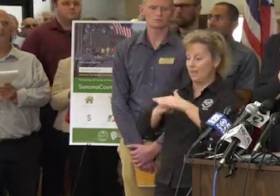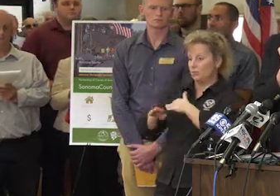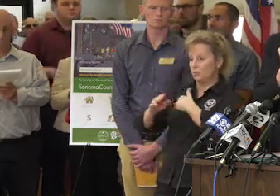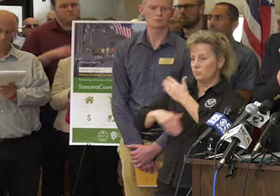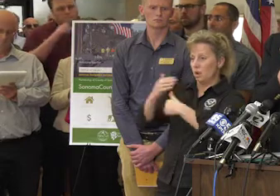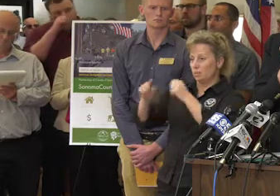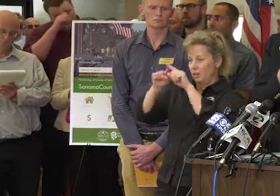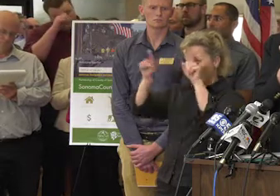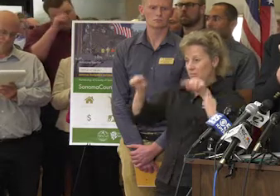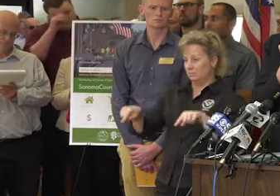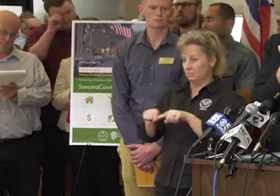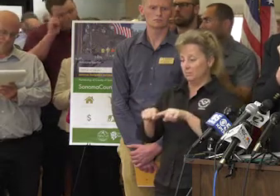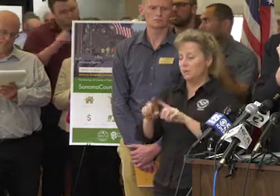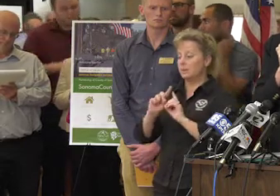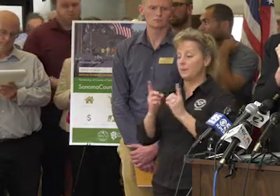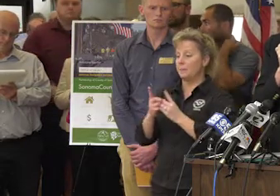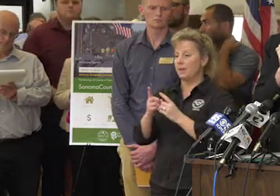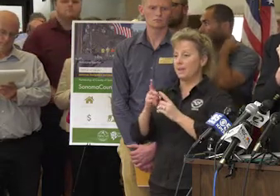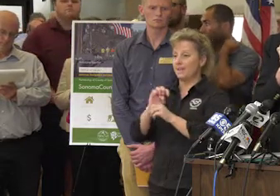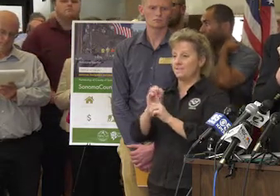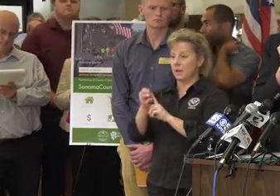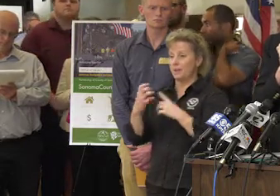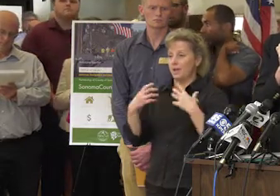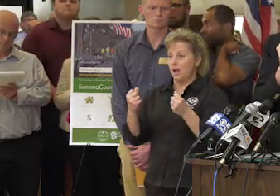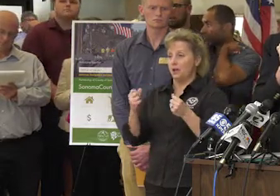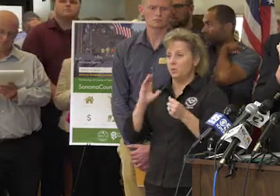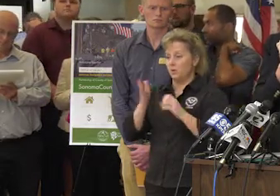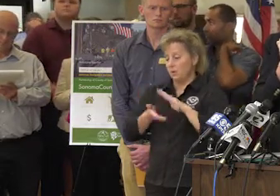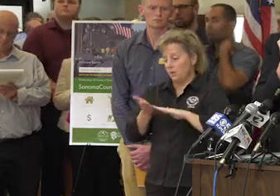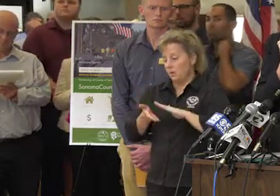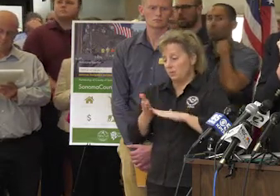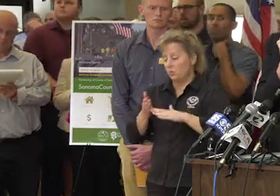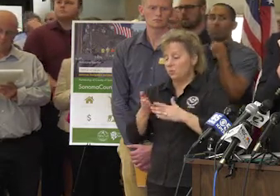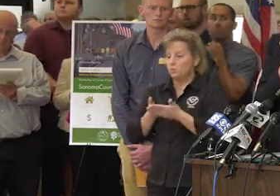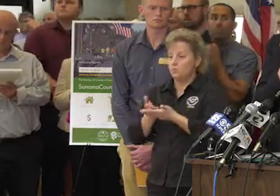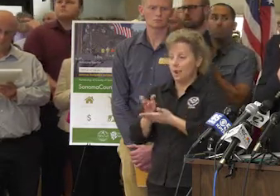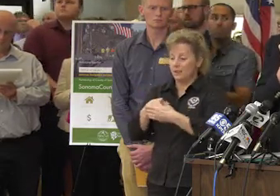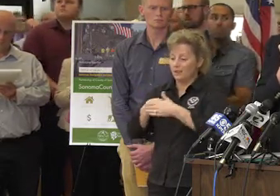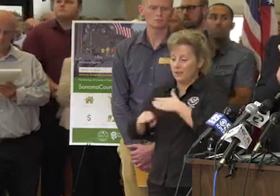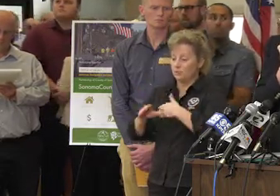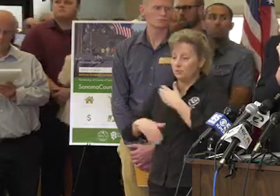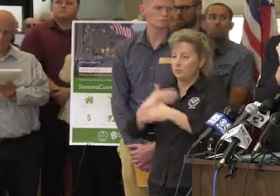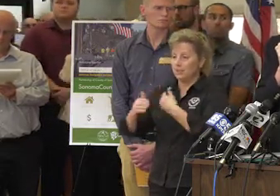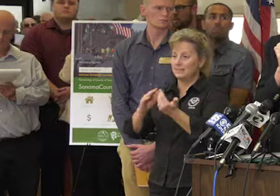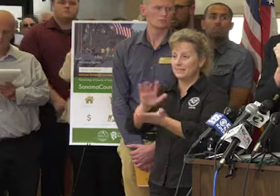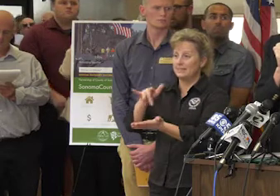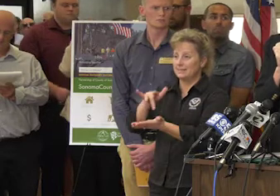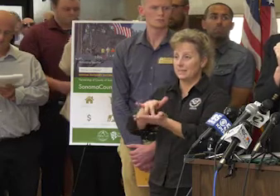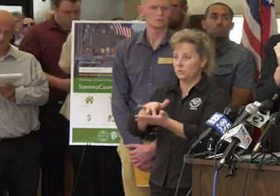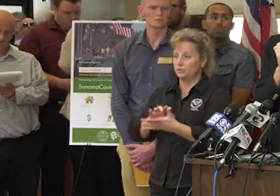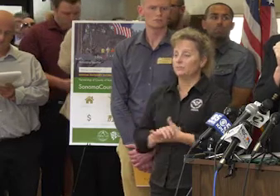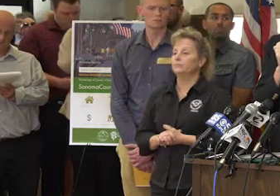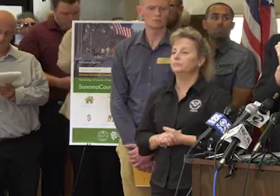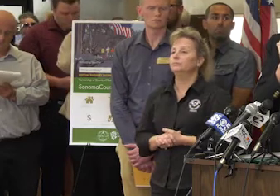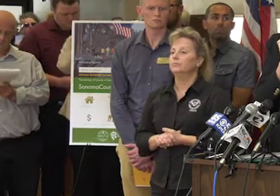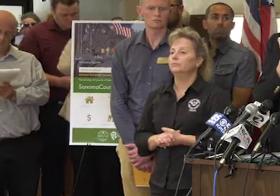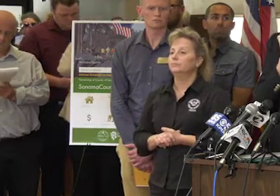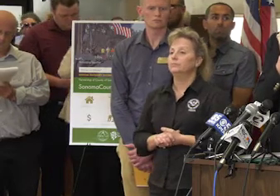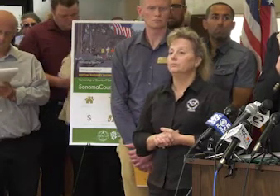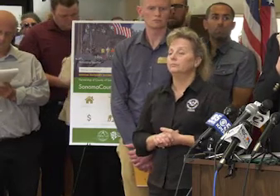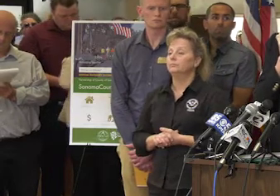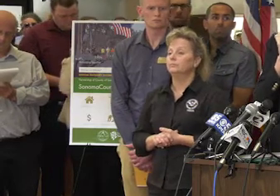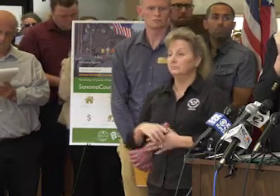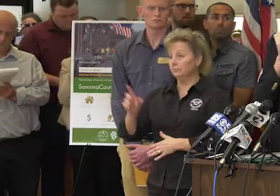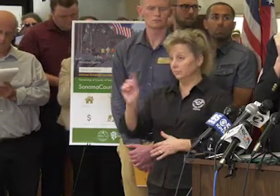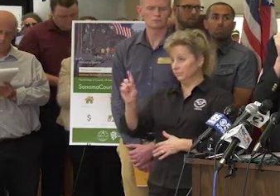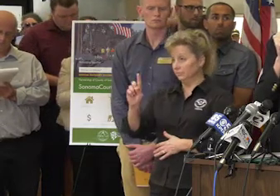process. The Department of Environmental Health will be operating the Right of Entry Processing Center. This will be